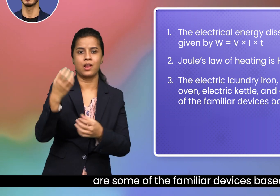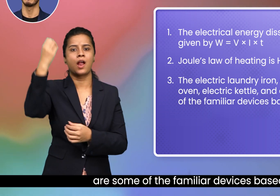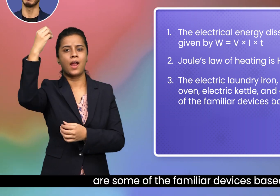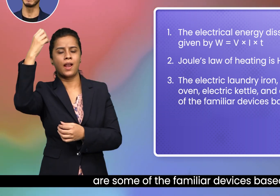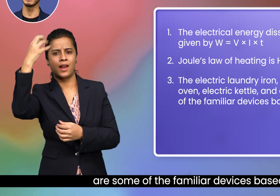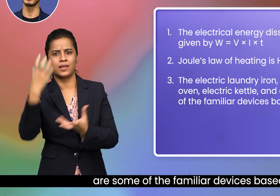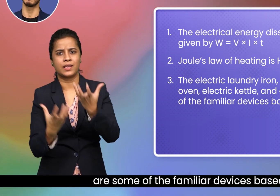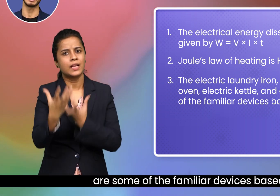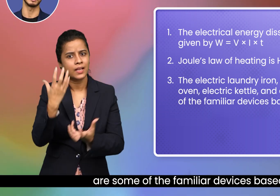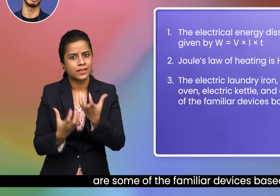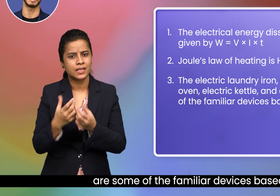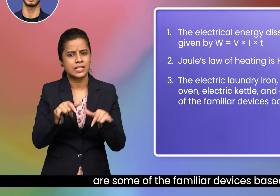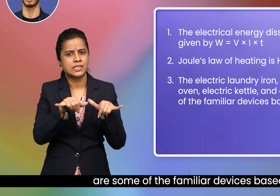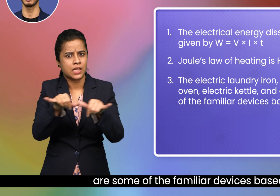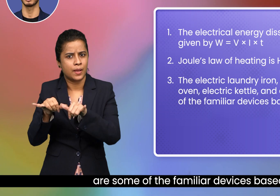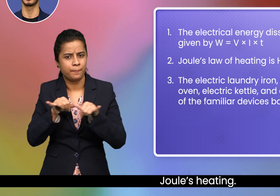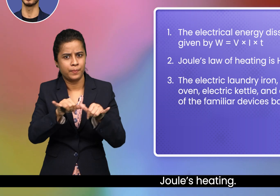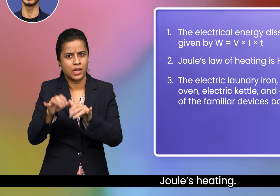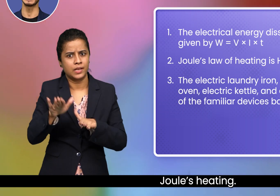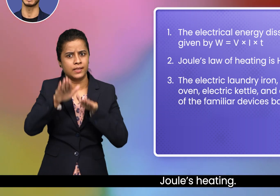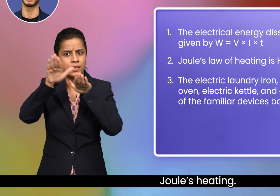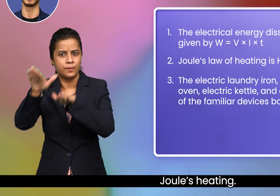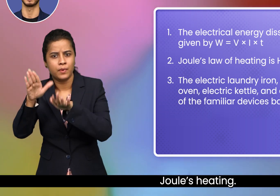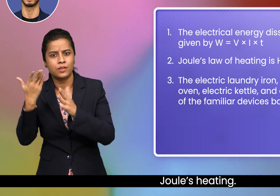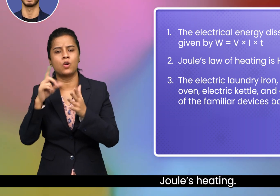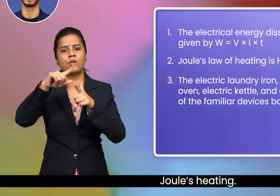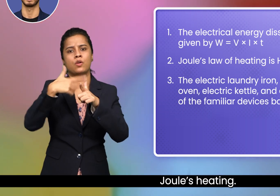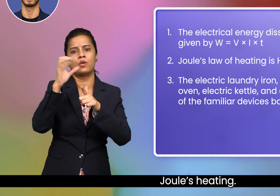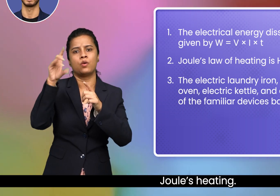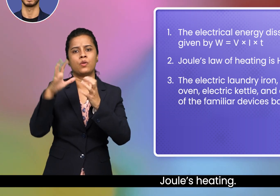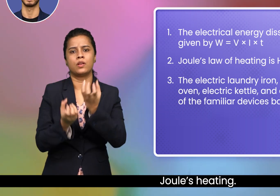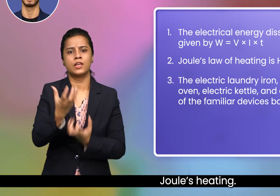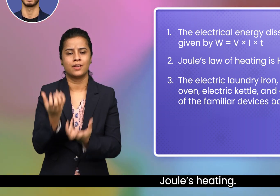the familiar devices based on Joule's heating.